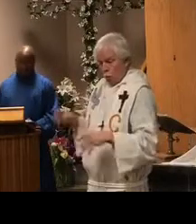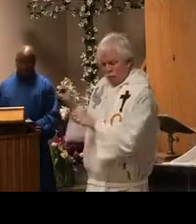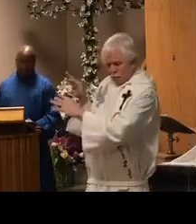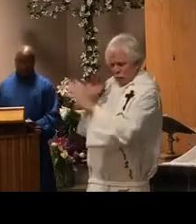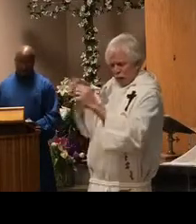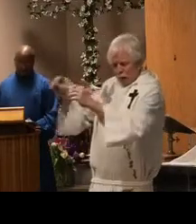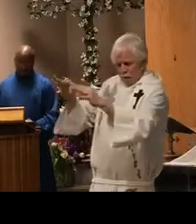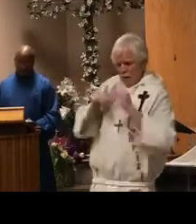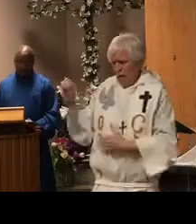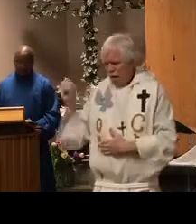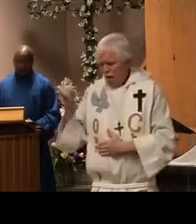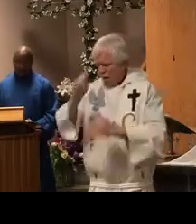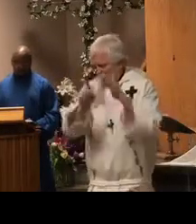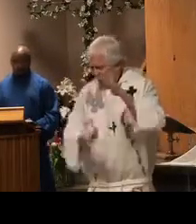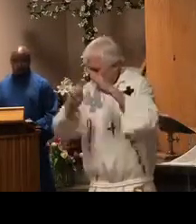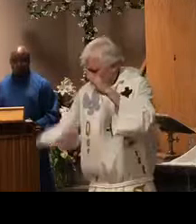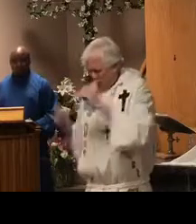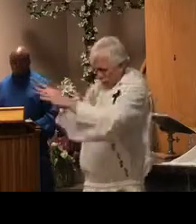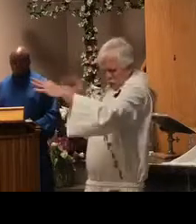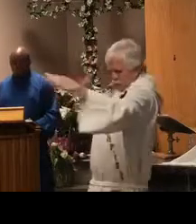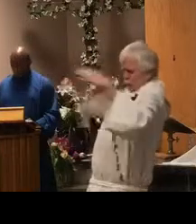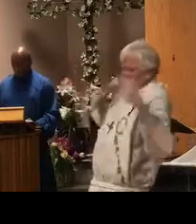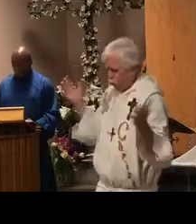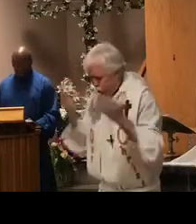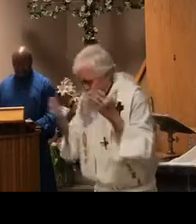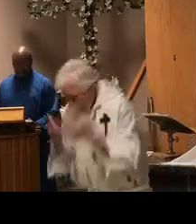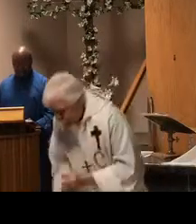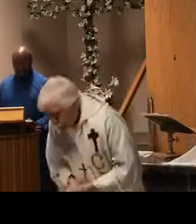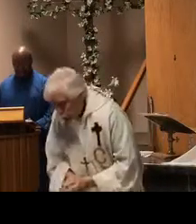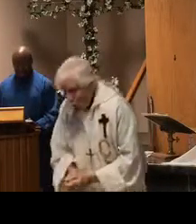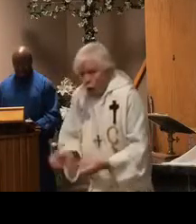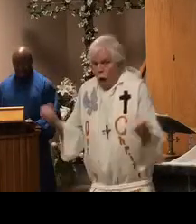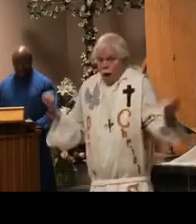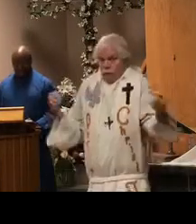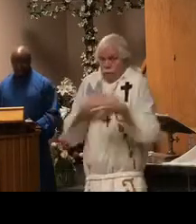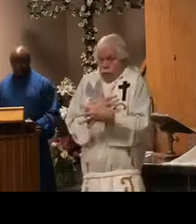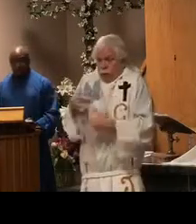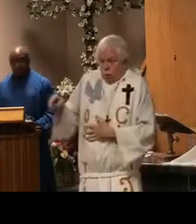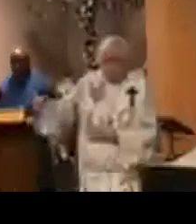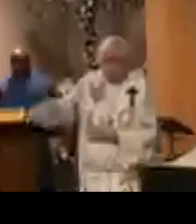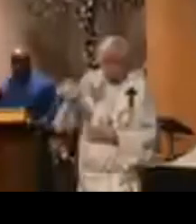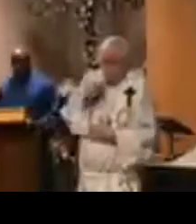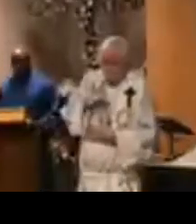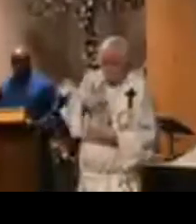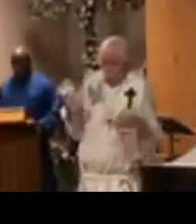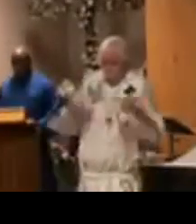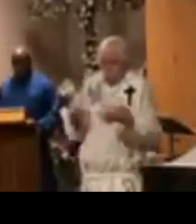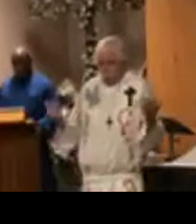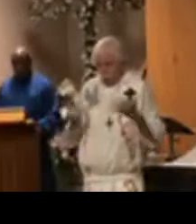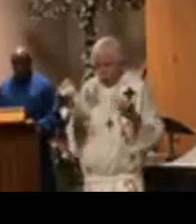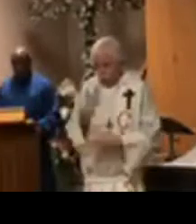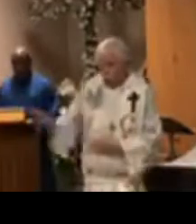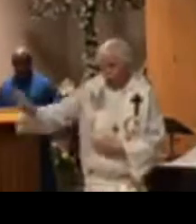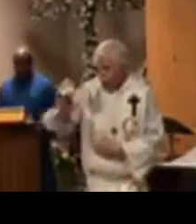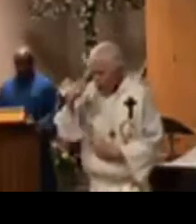were standing there. And their clothes, they shone like lightning. And those women, they